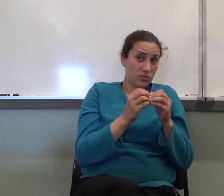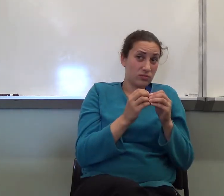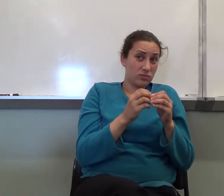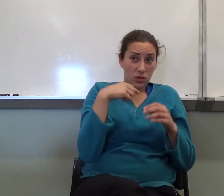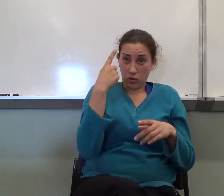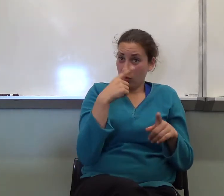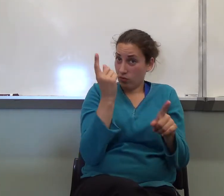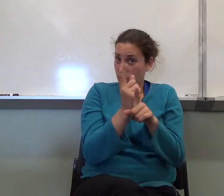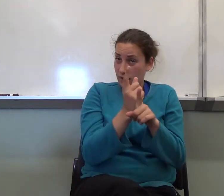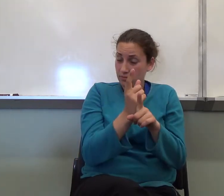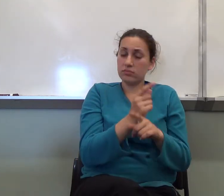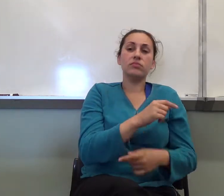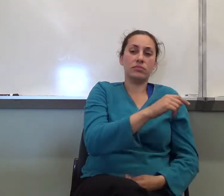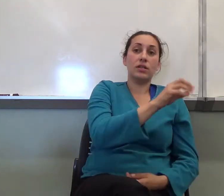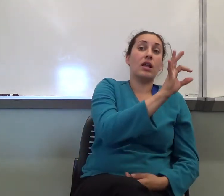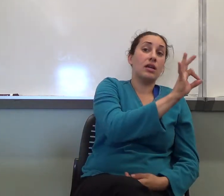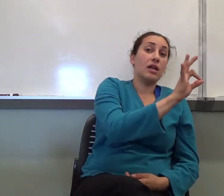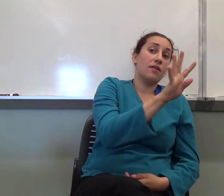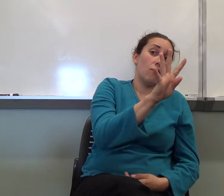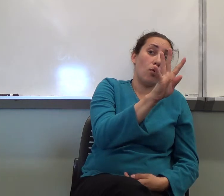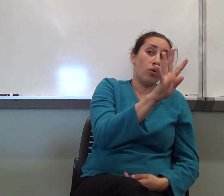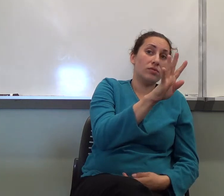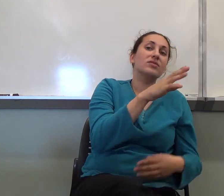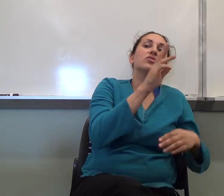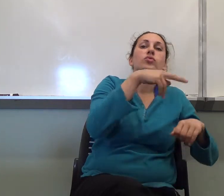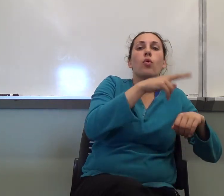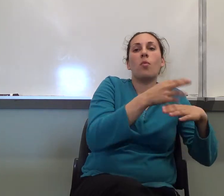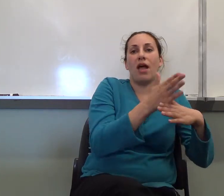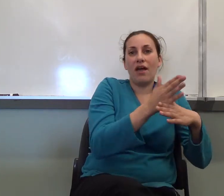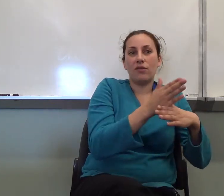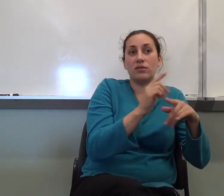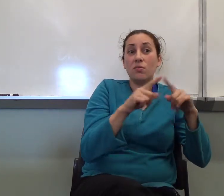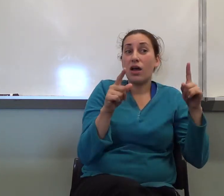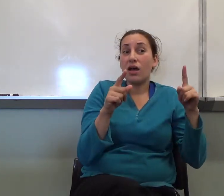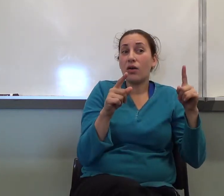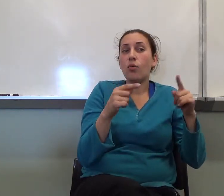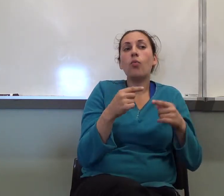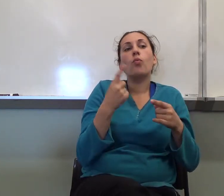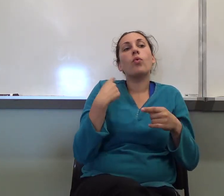94 is the number of inches that's normal. We want 120% of it, meaning that